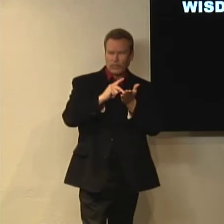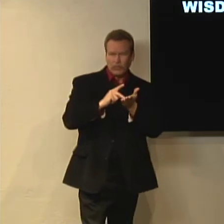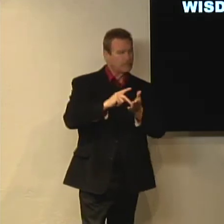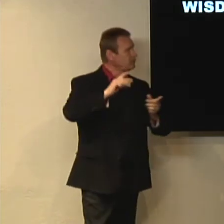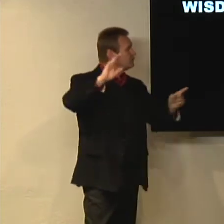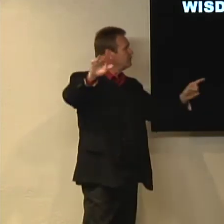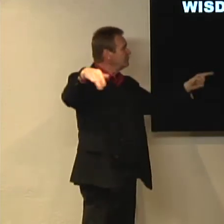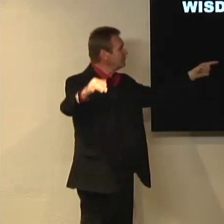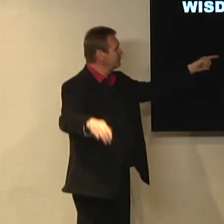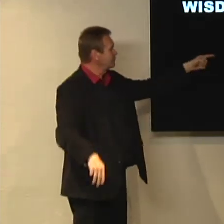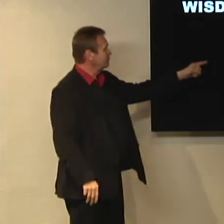pure.